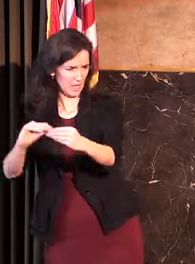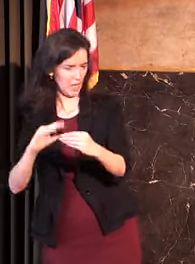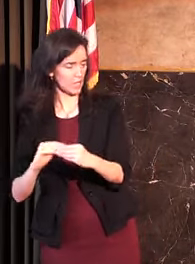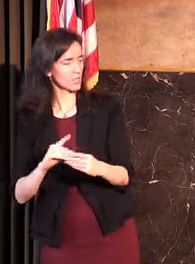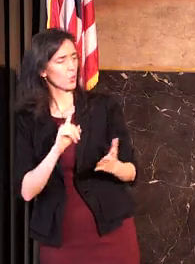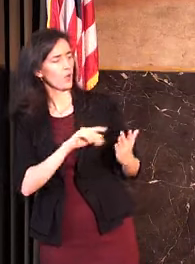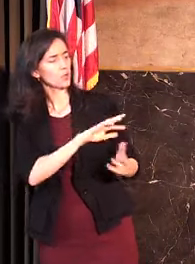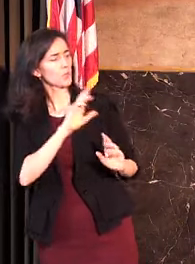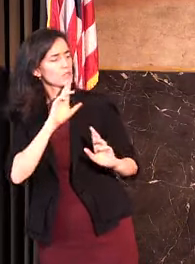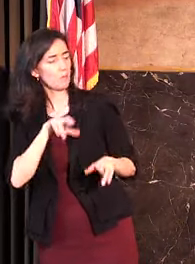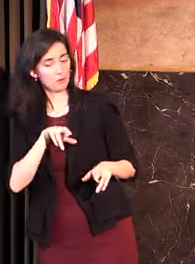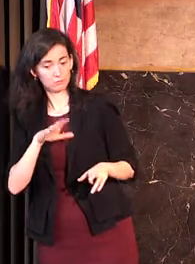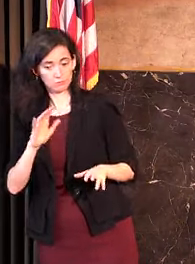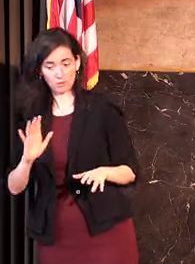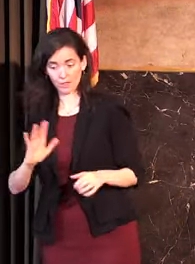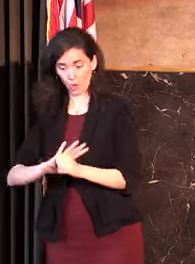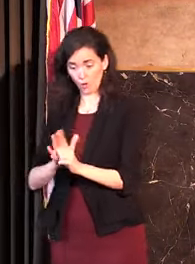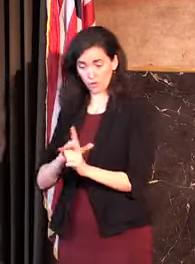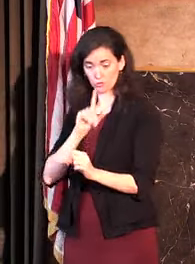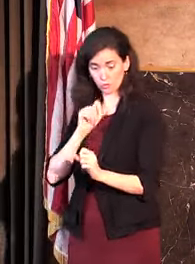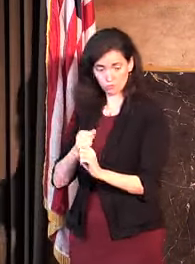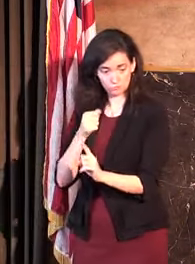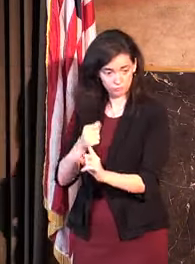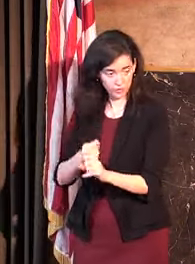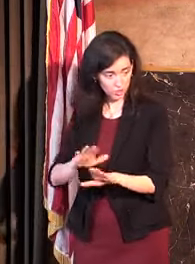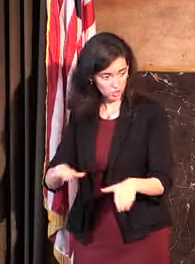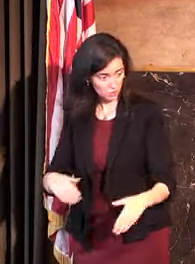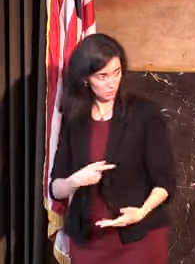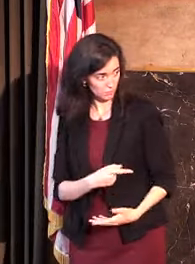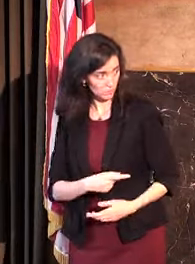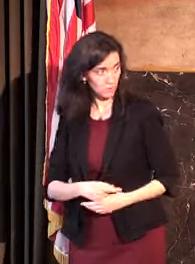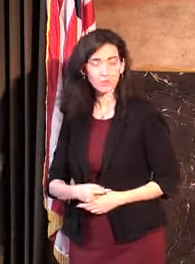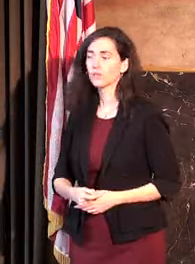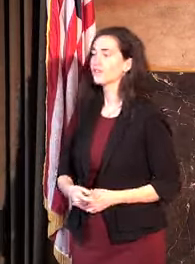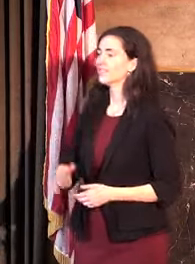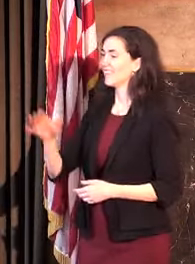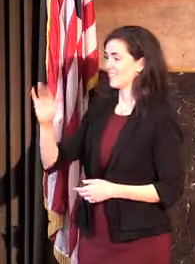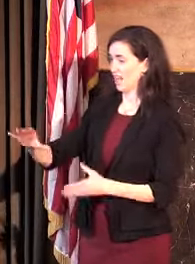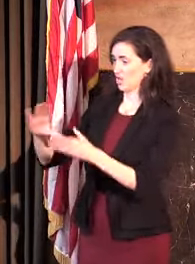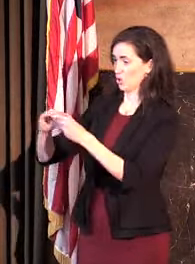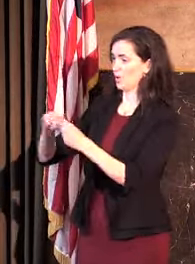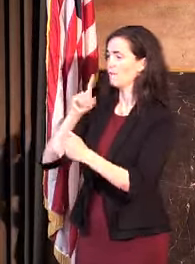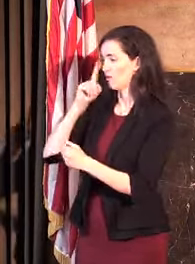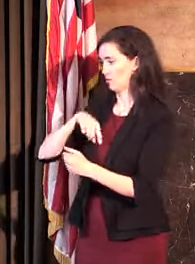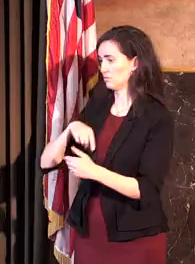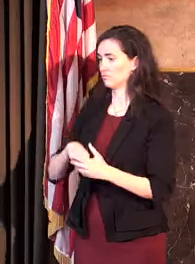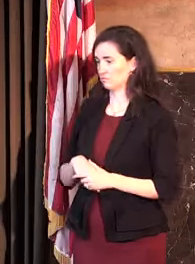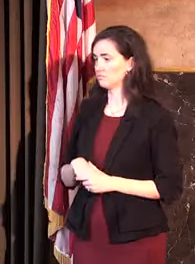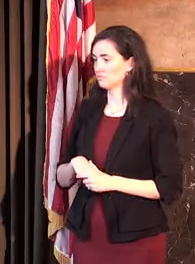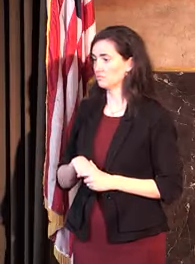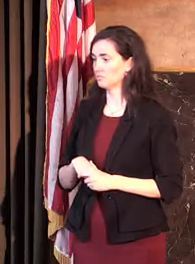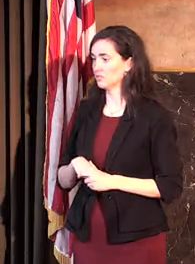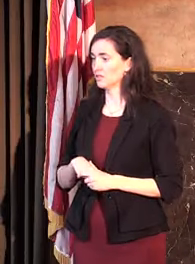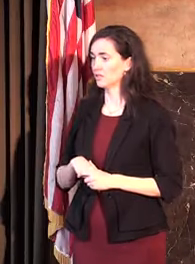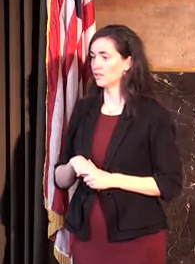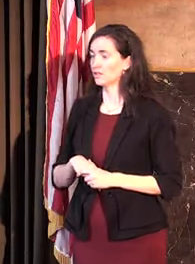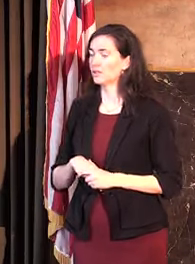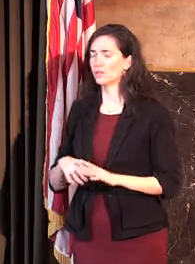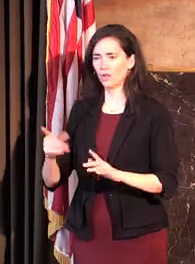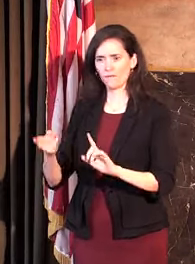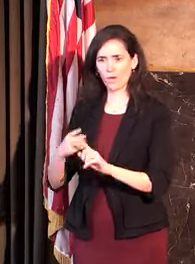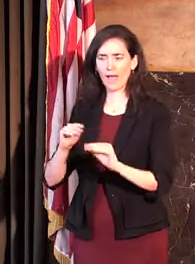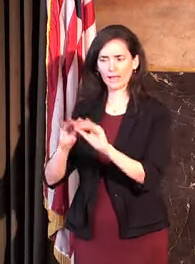know, impacts children in a significant way. Yeah, it's a gross misrepresentation. First, to clarify a couple of the points